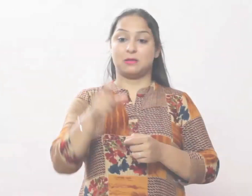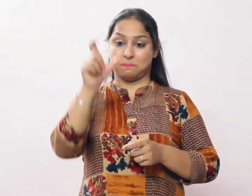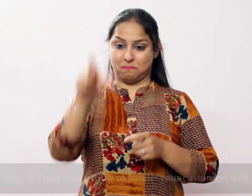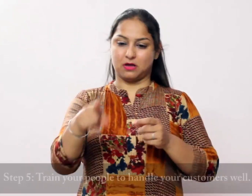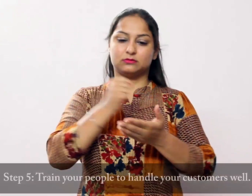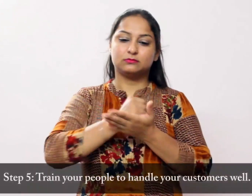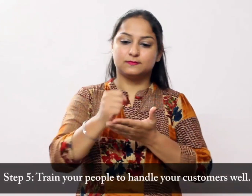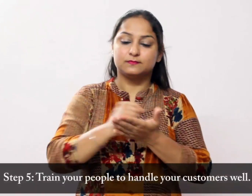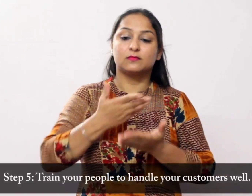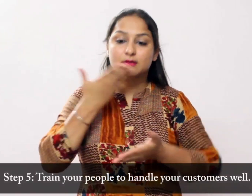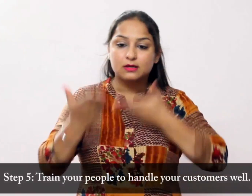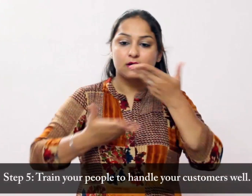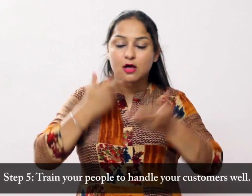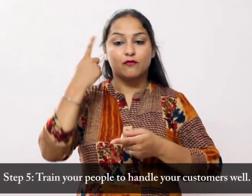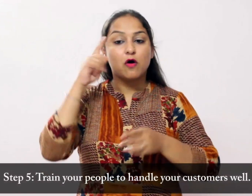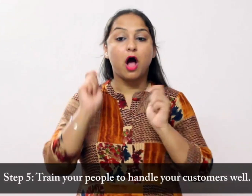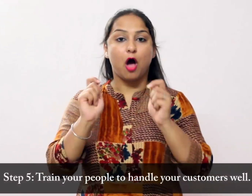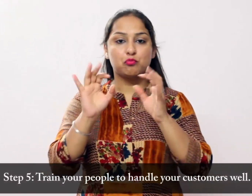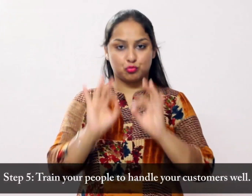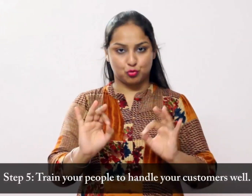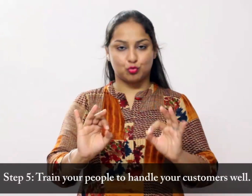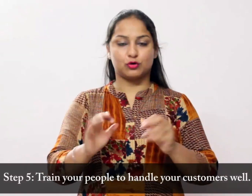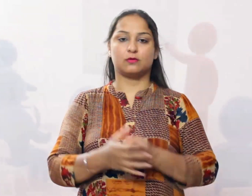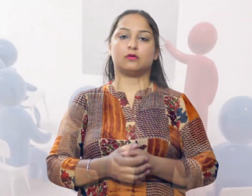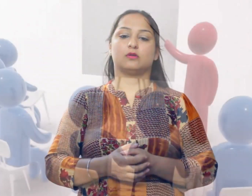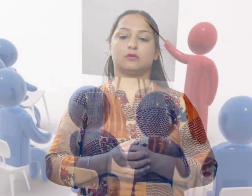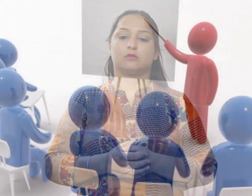Step 5. Train your people to handle your customers well.